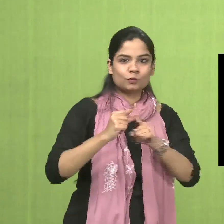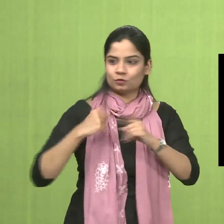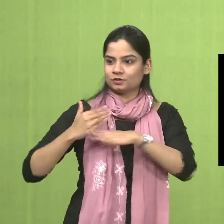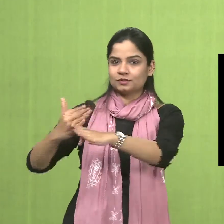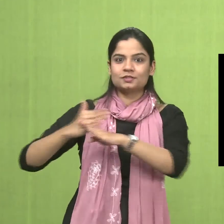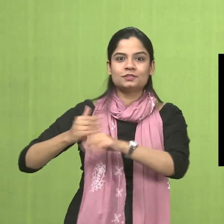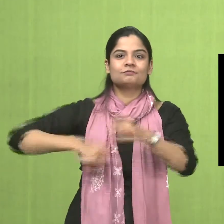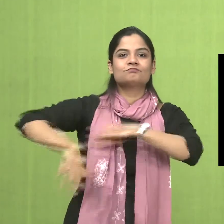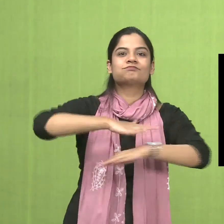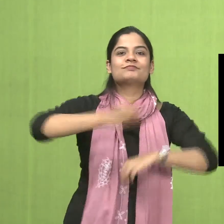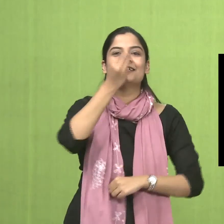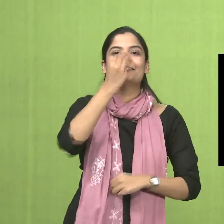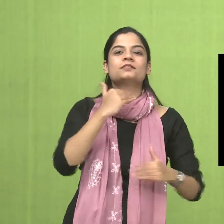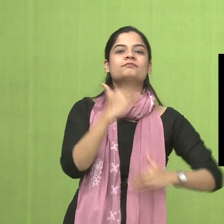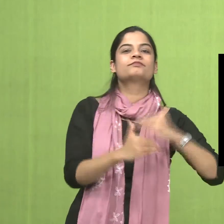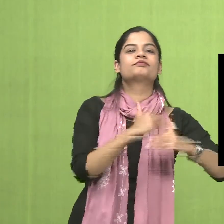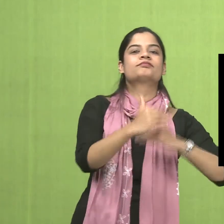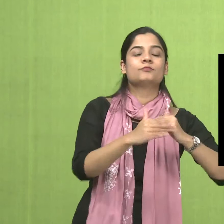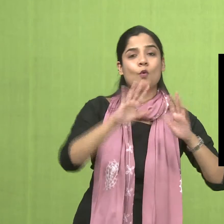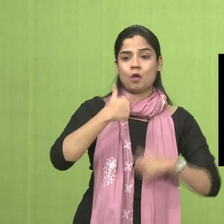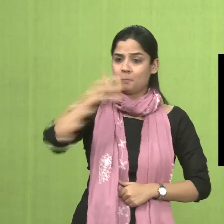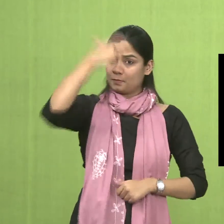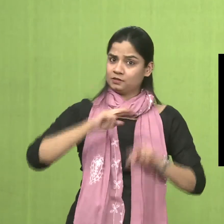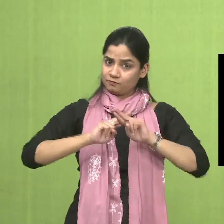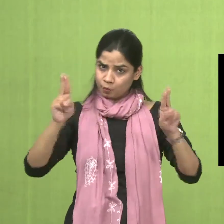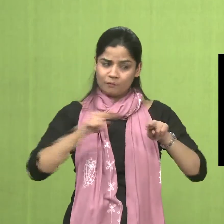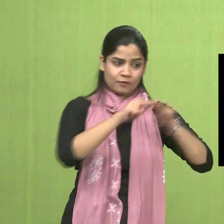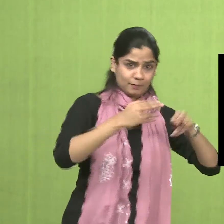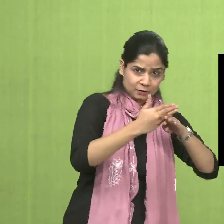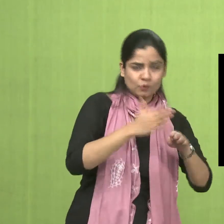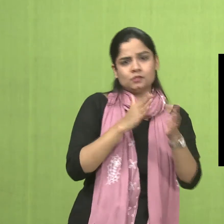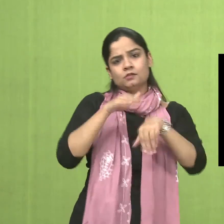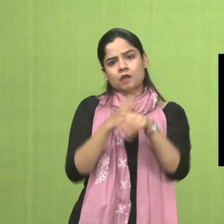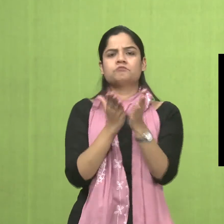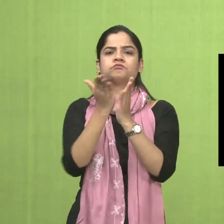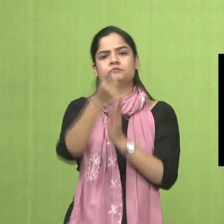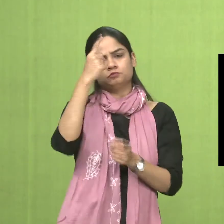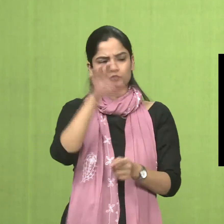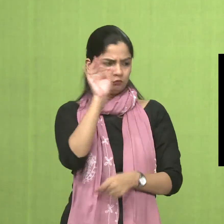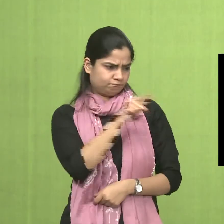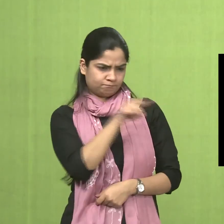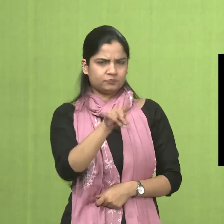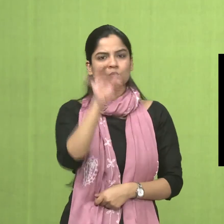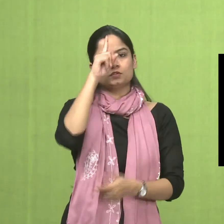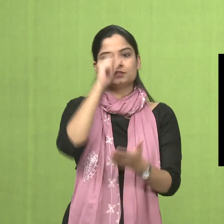the workload from the person who's completely burdened. You can share it with their family members, or you can hire a house help.